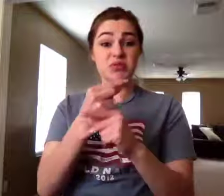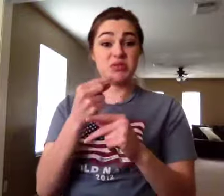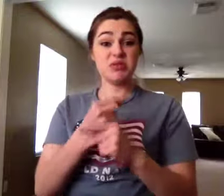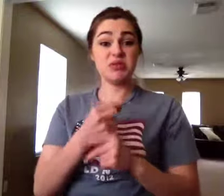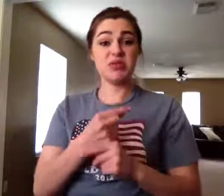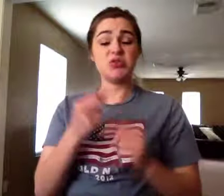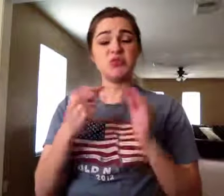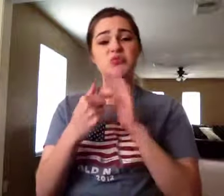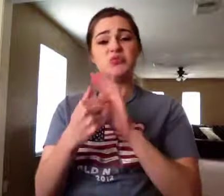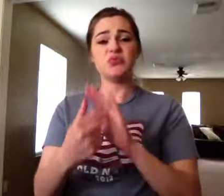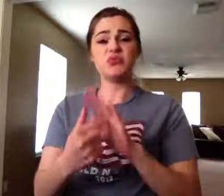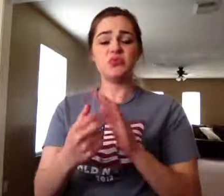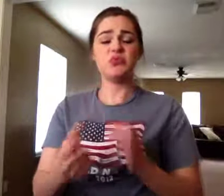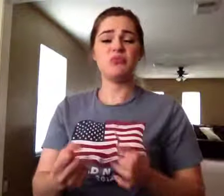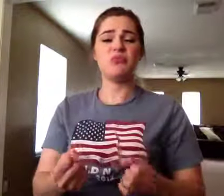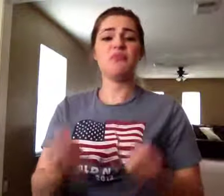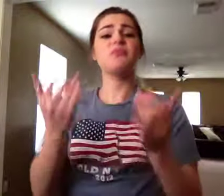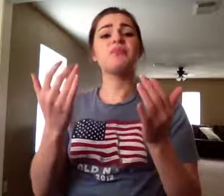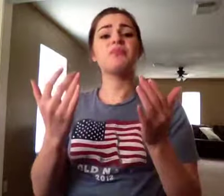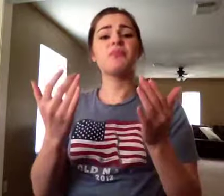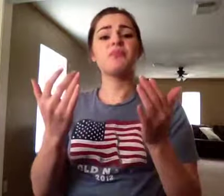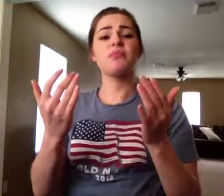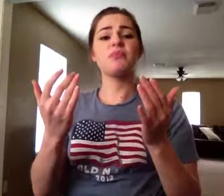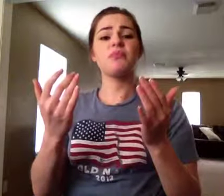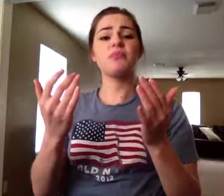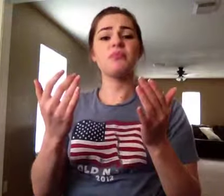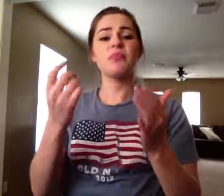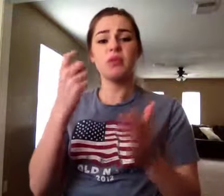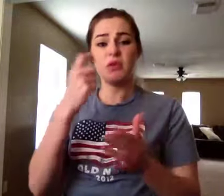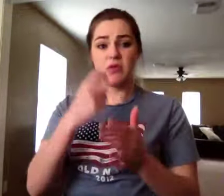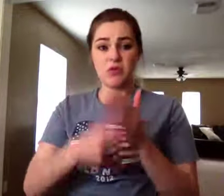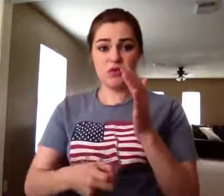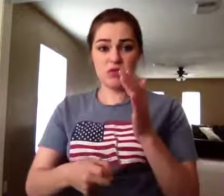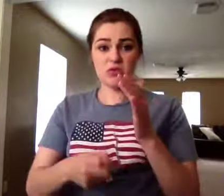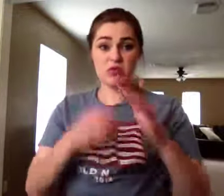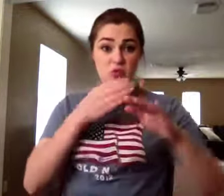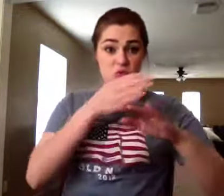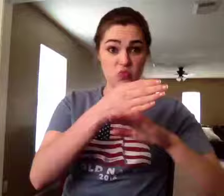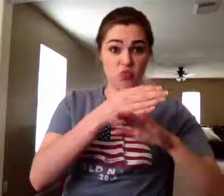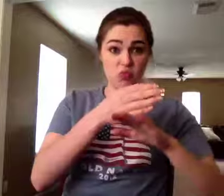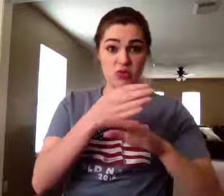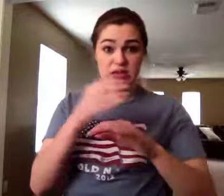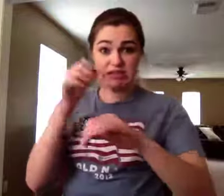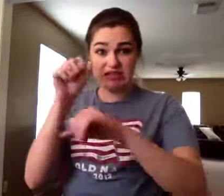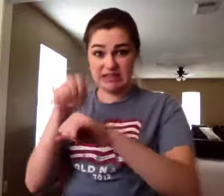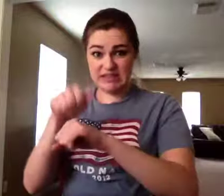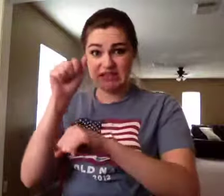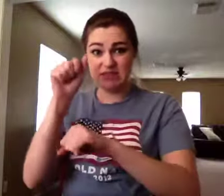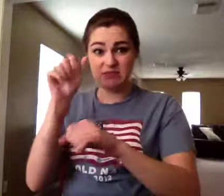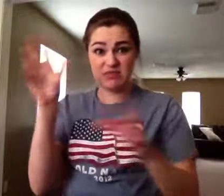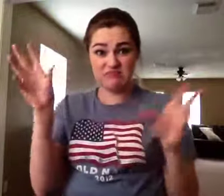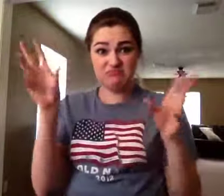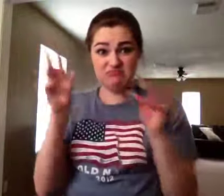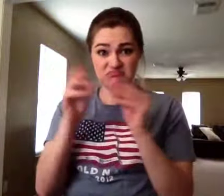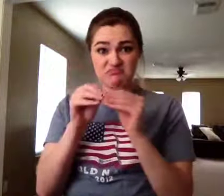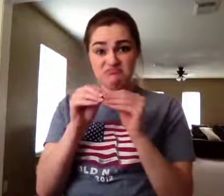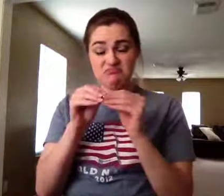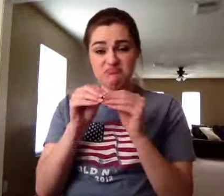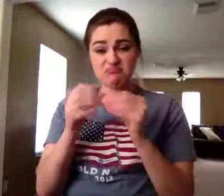the cost of the plywood and the cement he will need. And to do this, we are going to use a basic formula that we study a